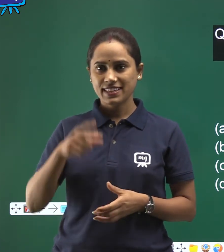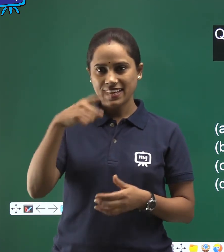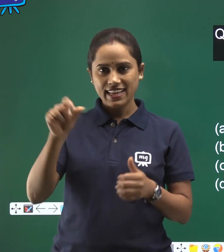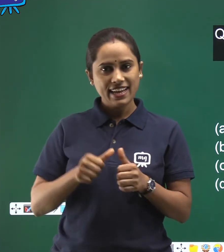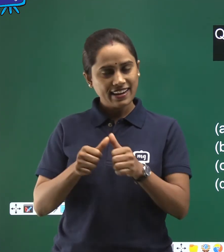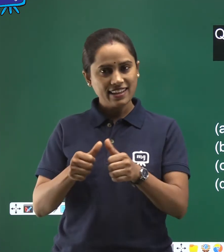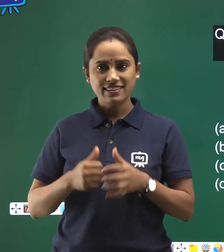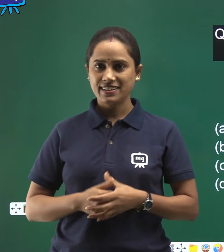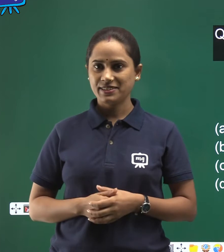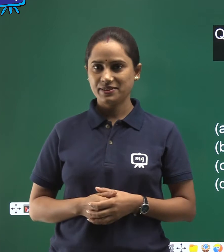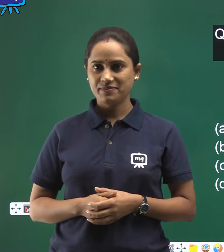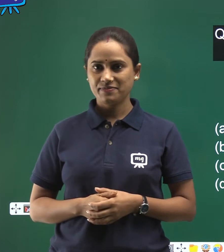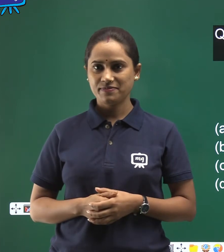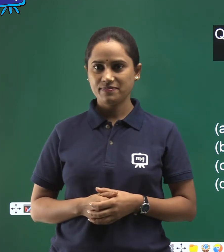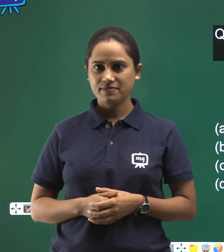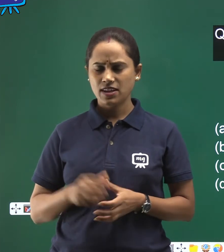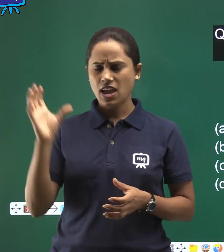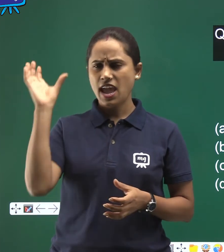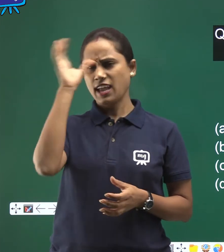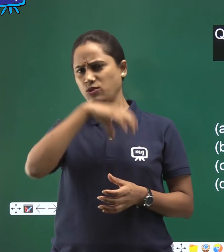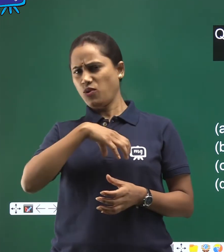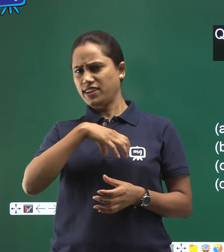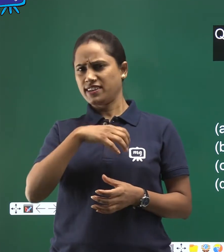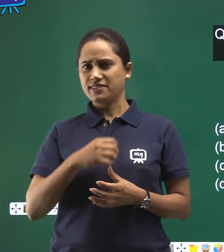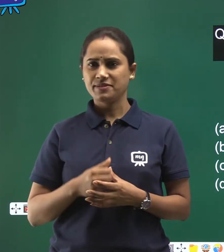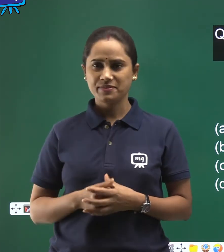Correct answer is exotic.